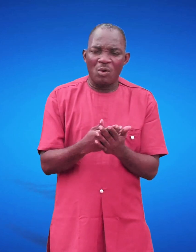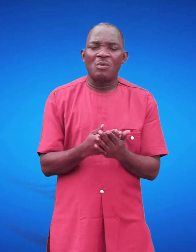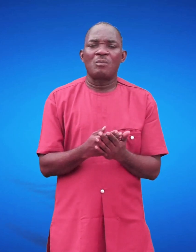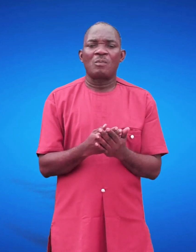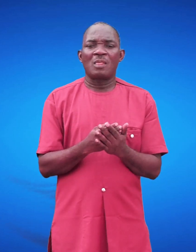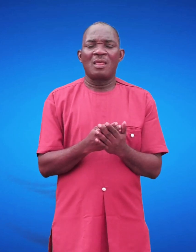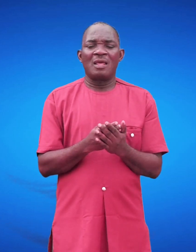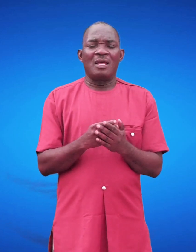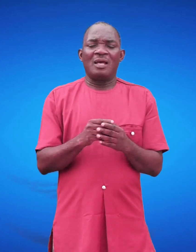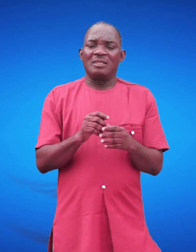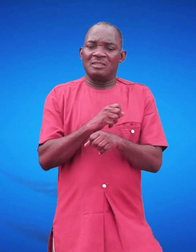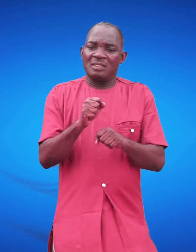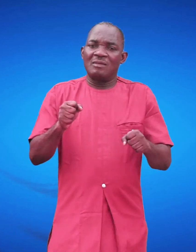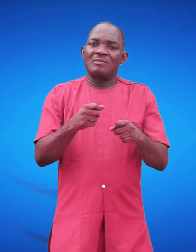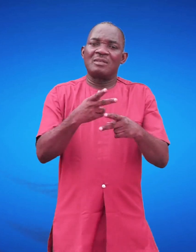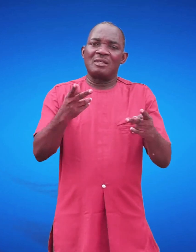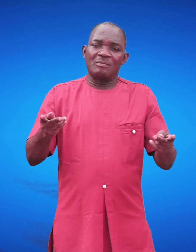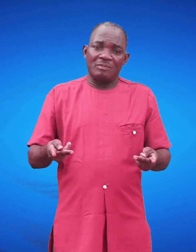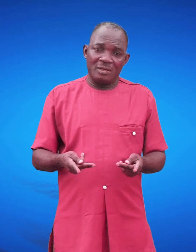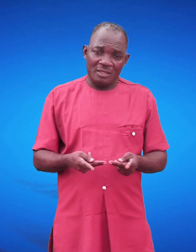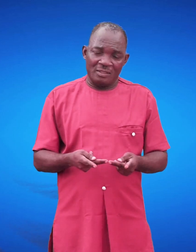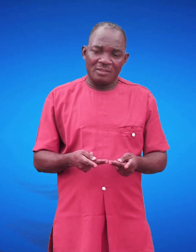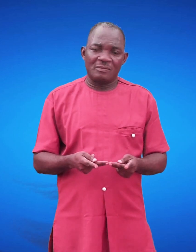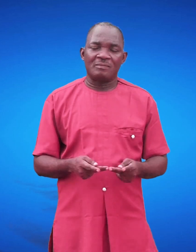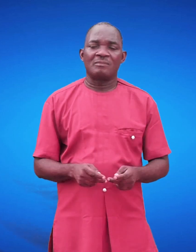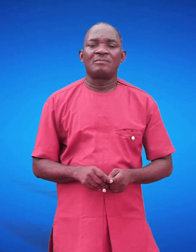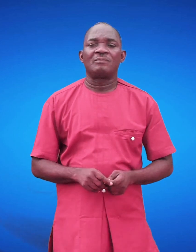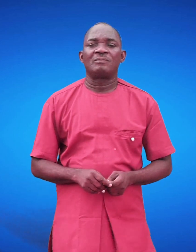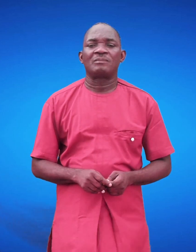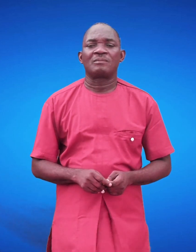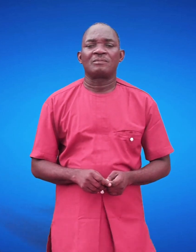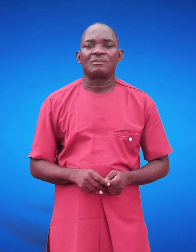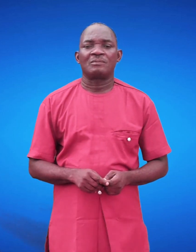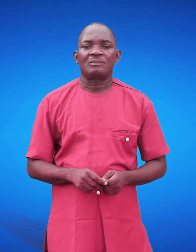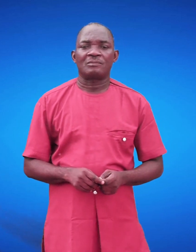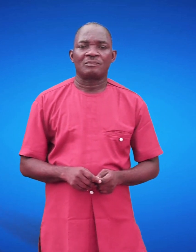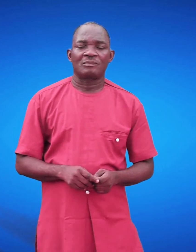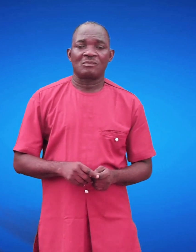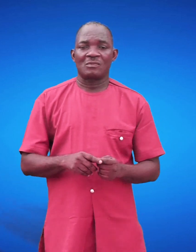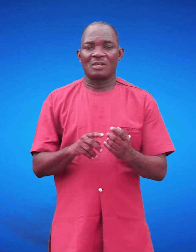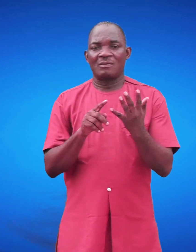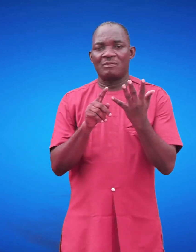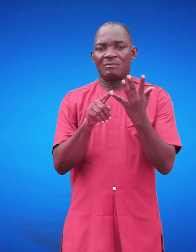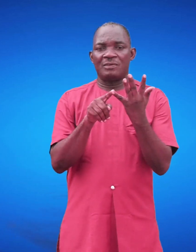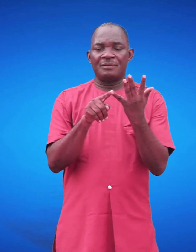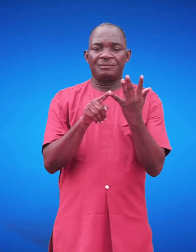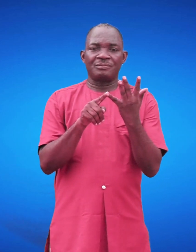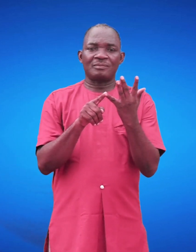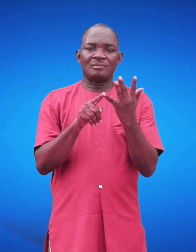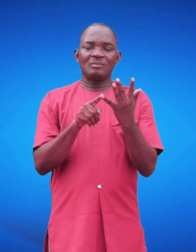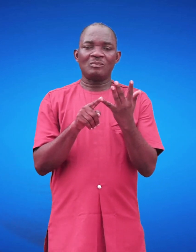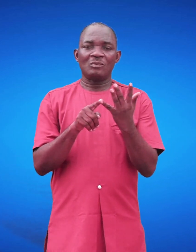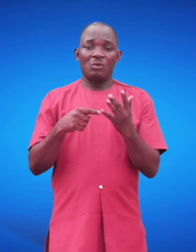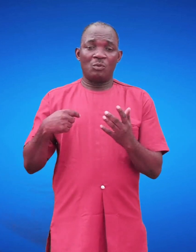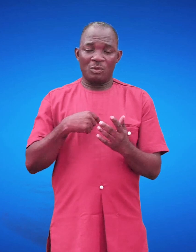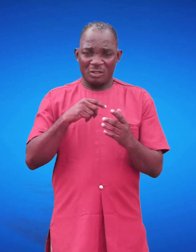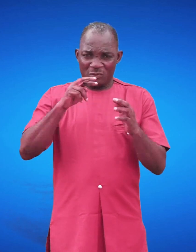are safe as possible. 5. Respect your